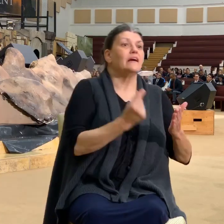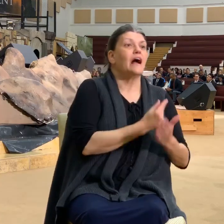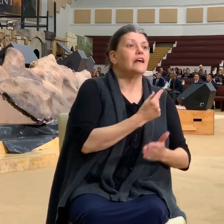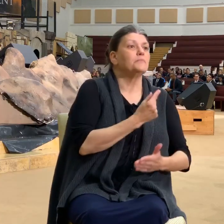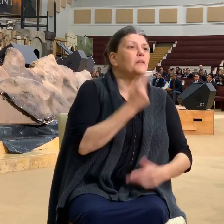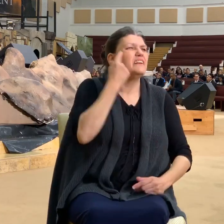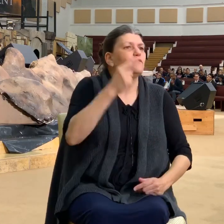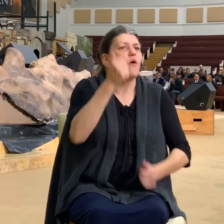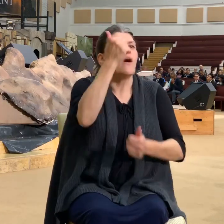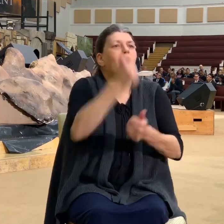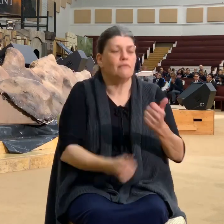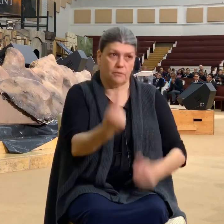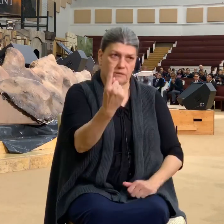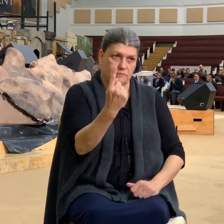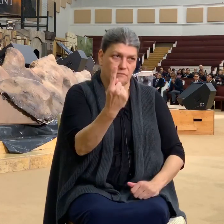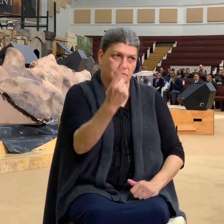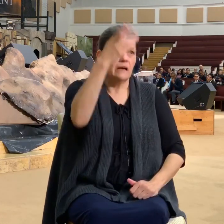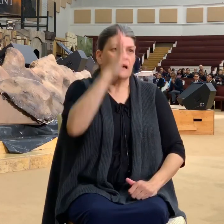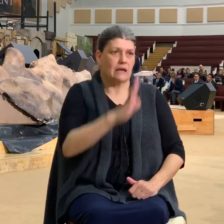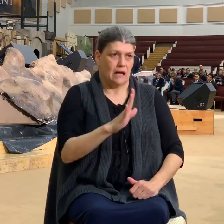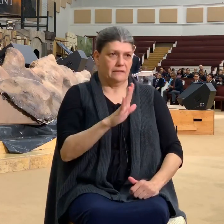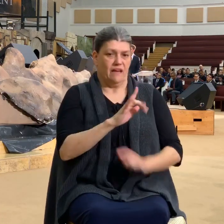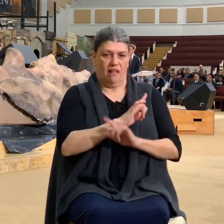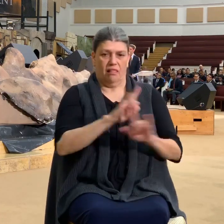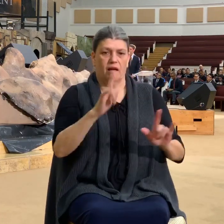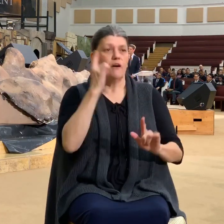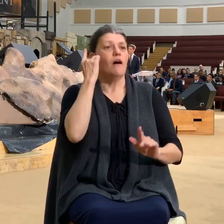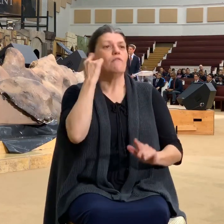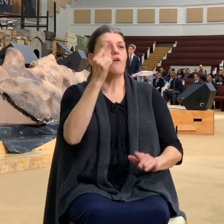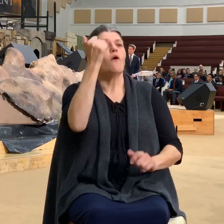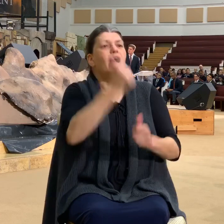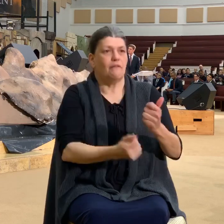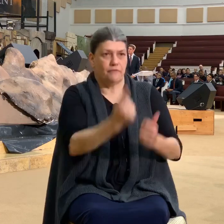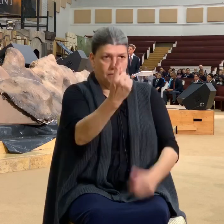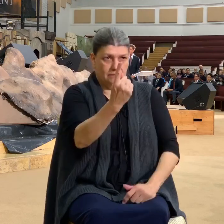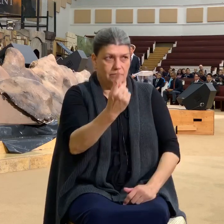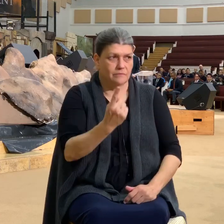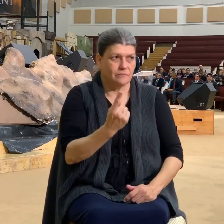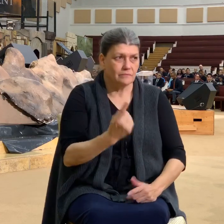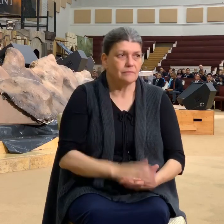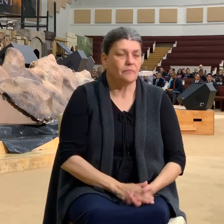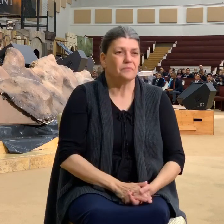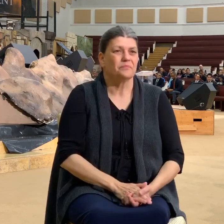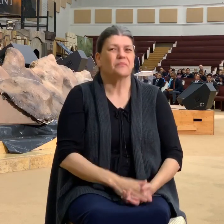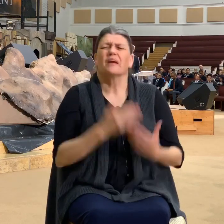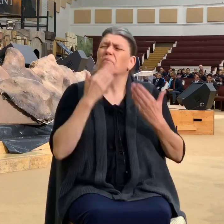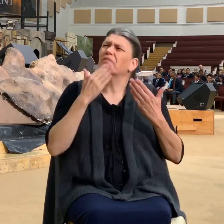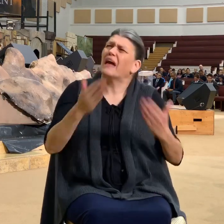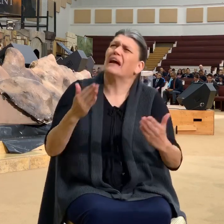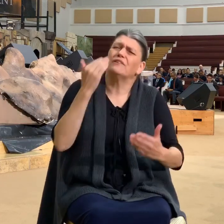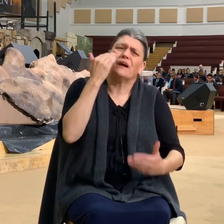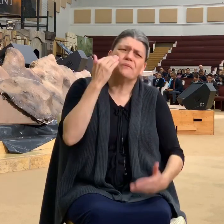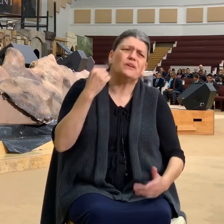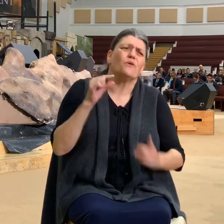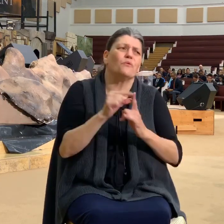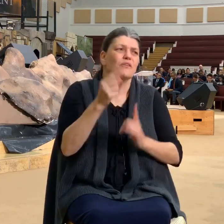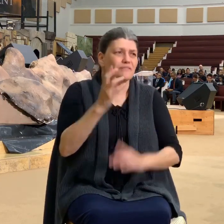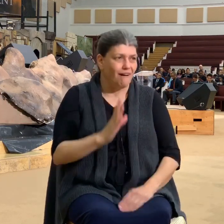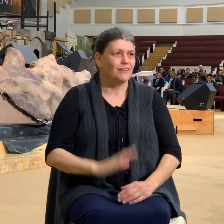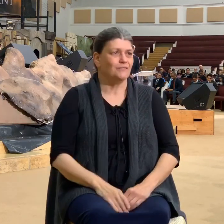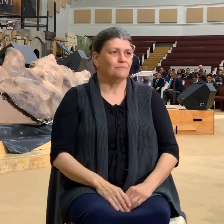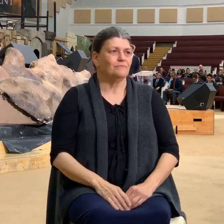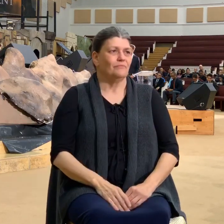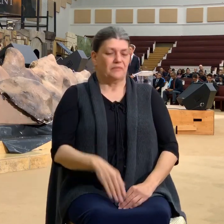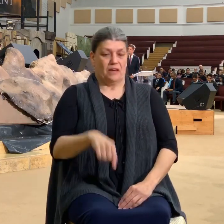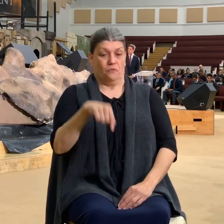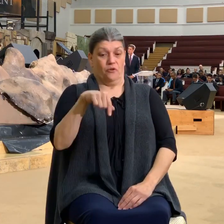for everybody. God's love for everybody. I'm just thankful that we know the word of God and that we're here in